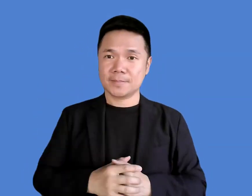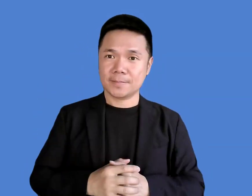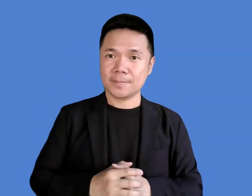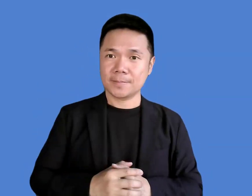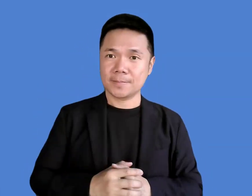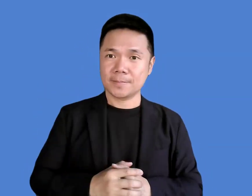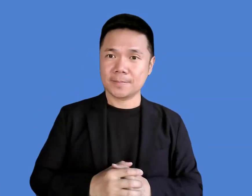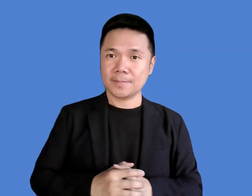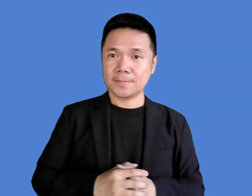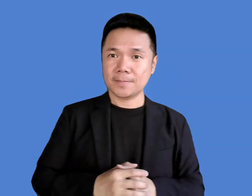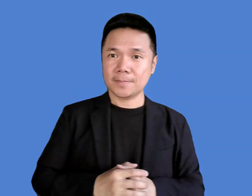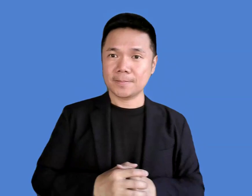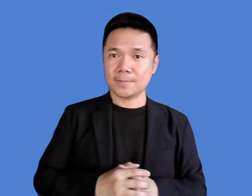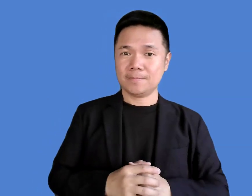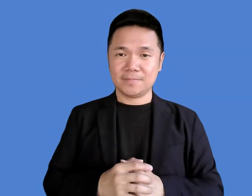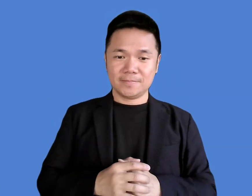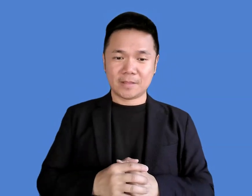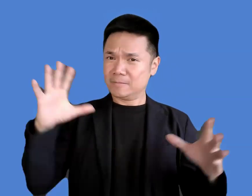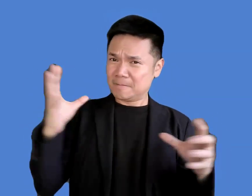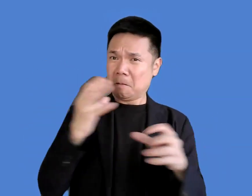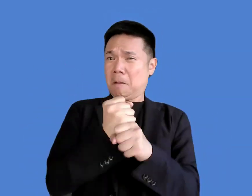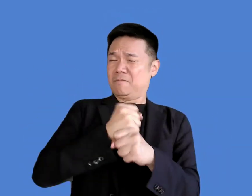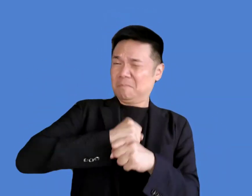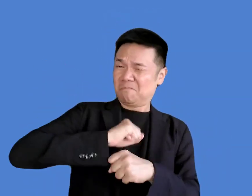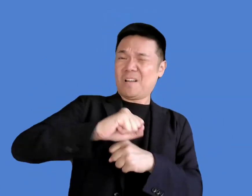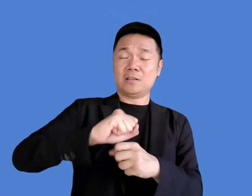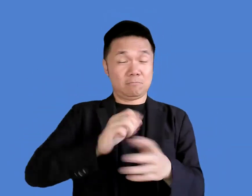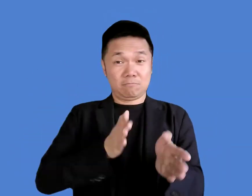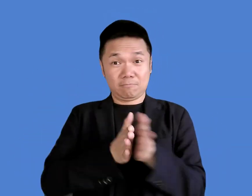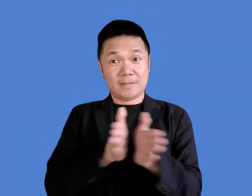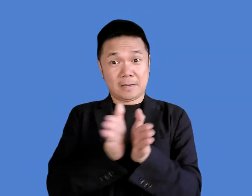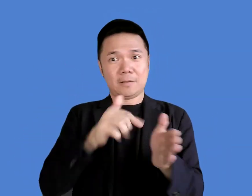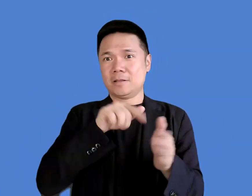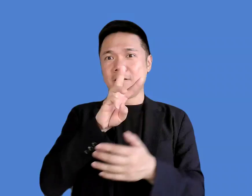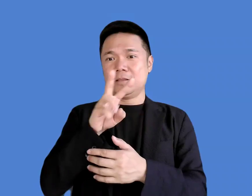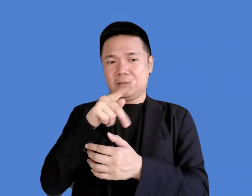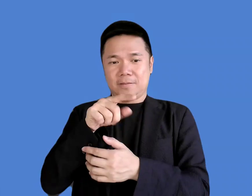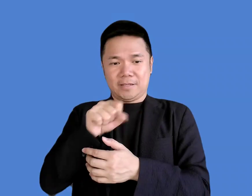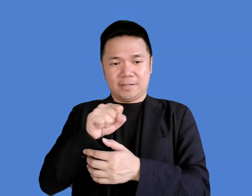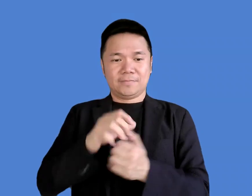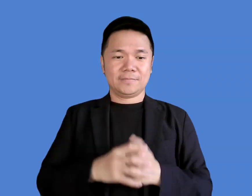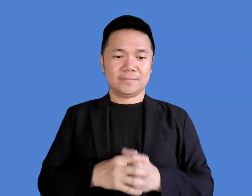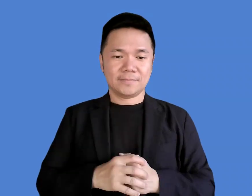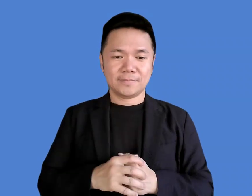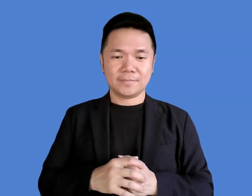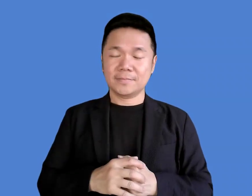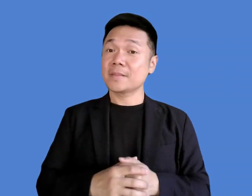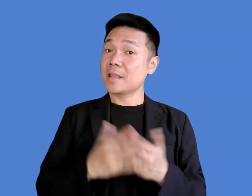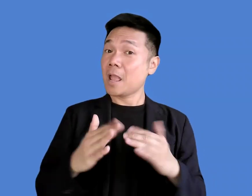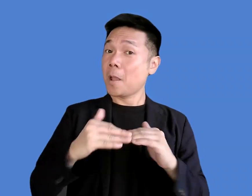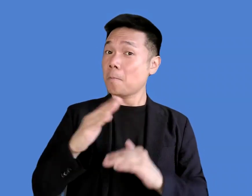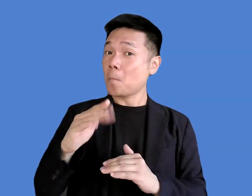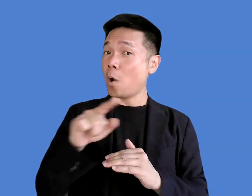Okay, that was a very kind of fast and furious tour of what the Gender Action Lab does. You will be able to access more